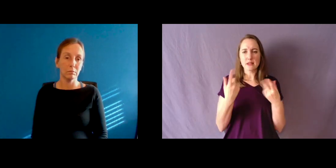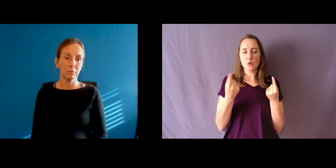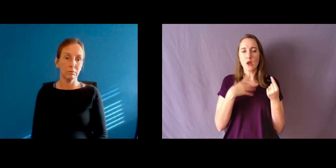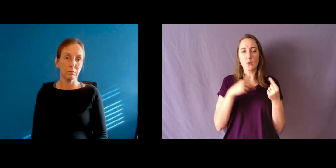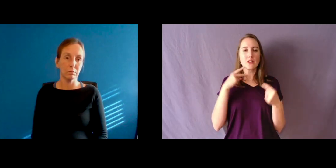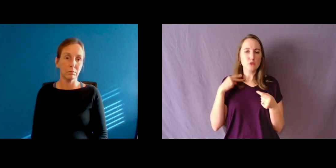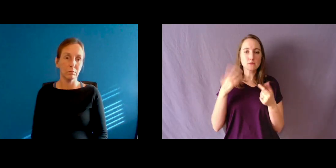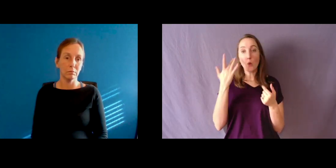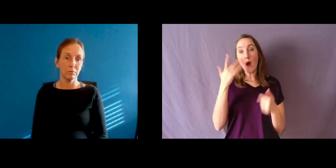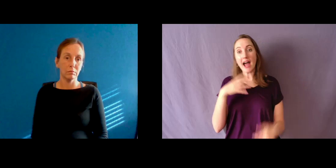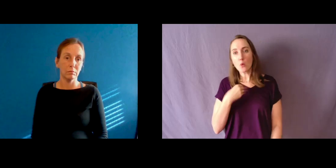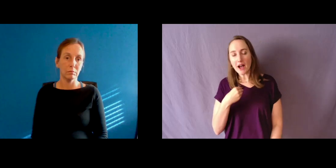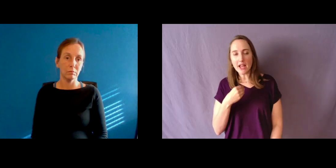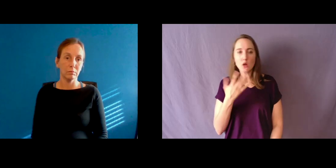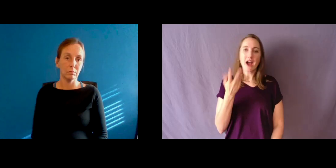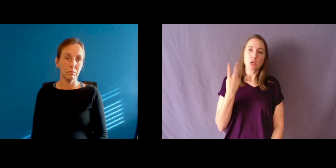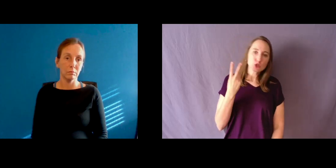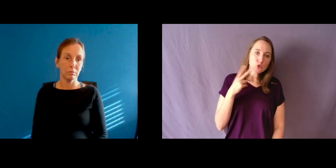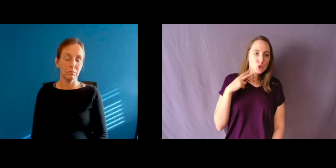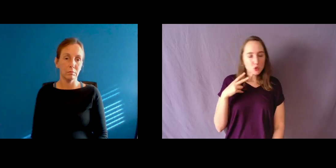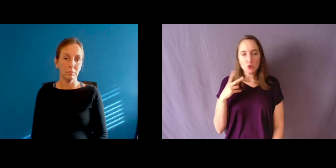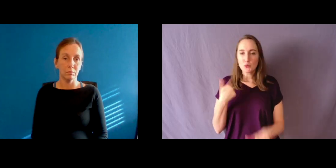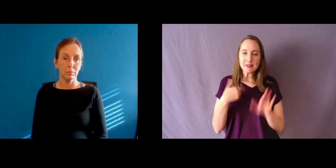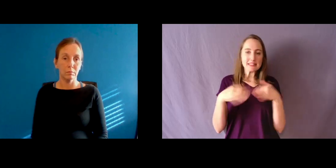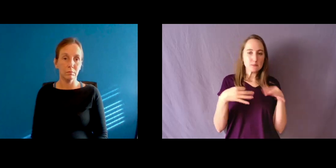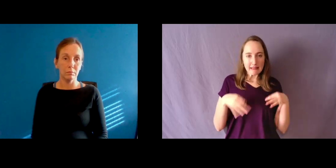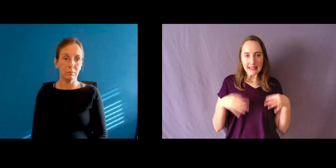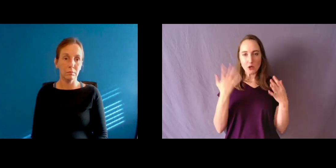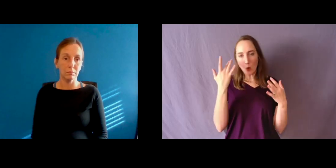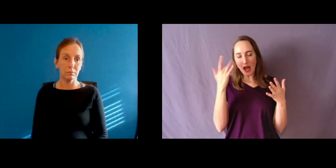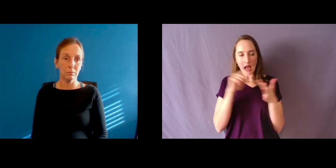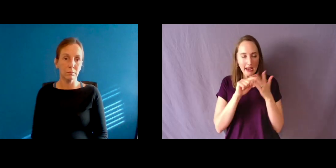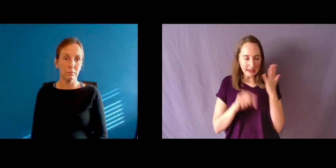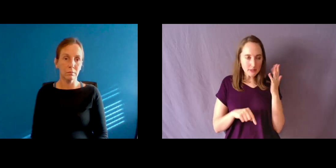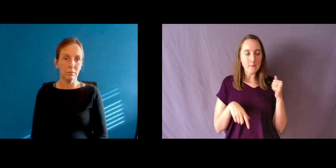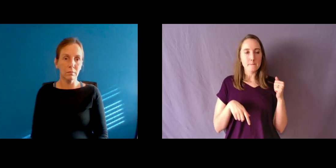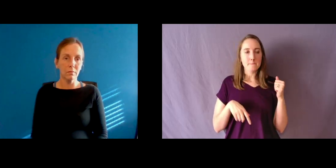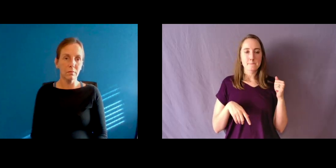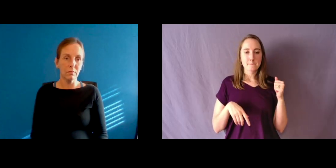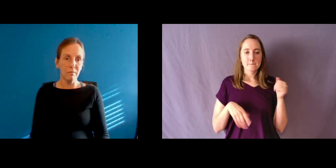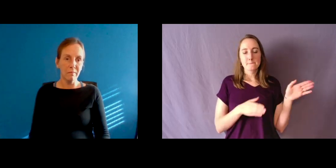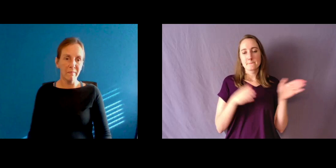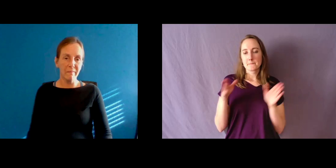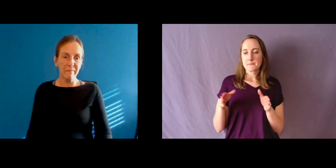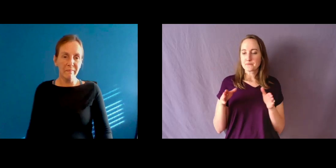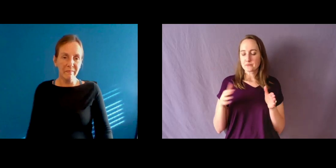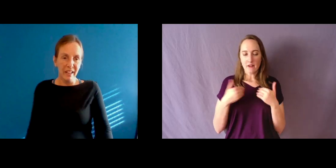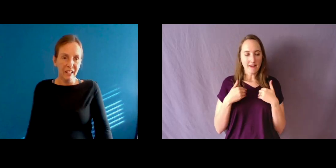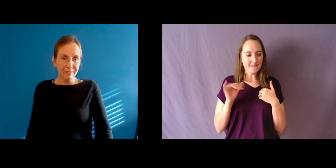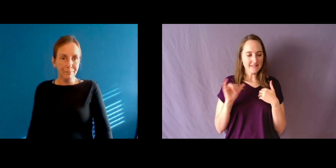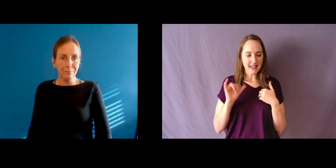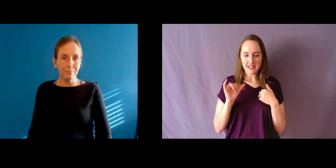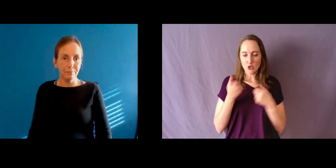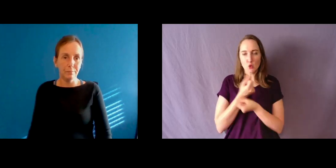are, why they're white, why two white stripes. So this is like, why we made it two white stripes. There's also a bunch of like